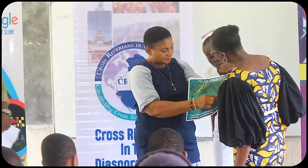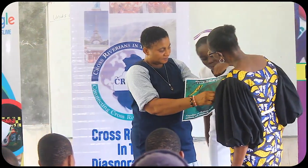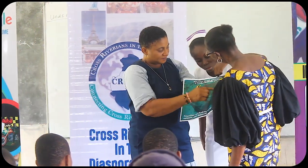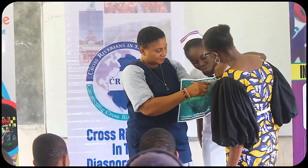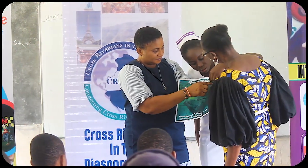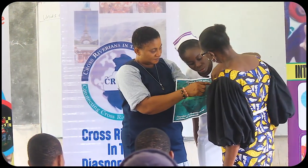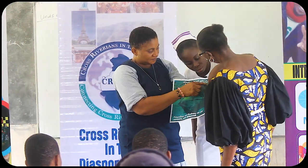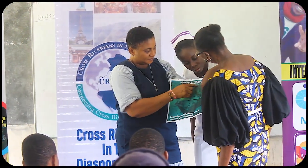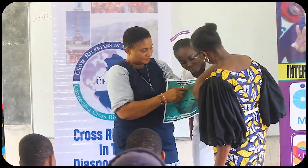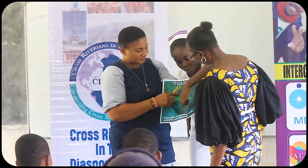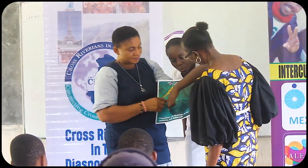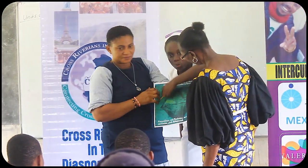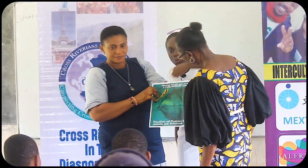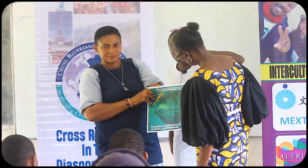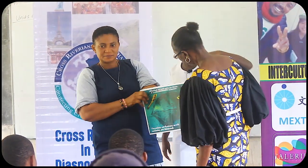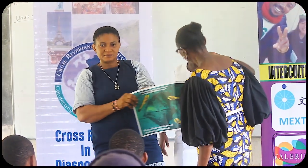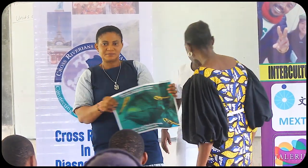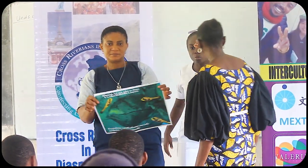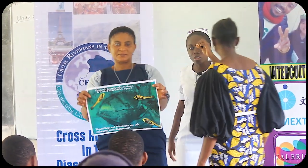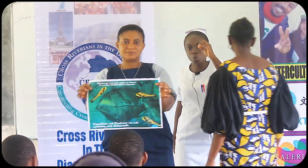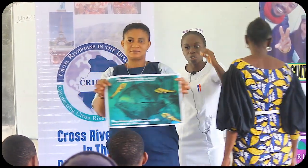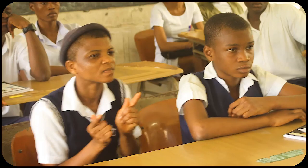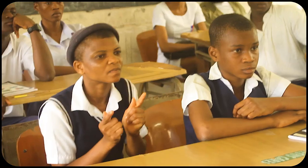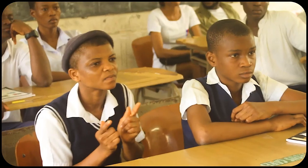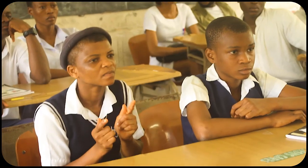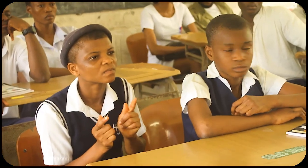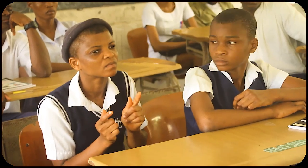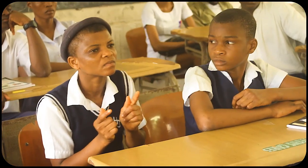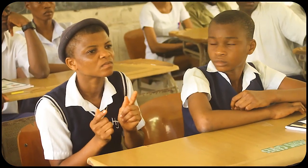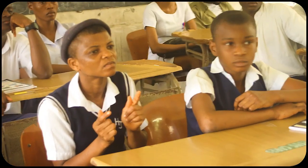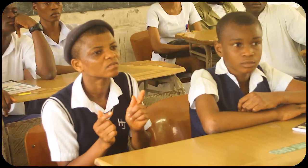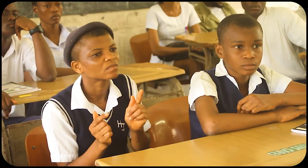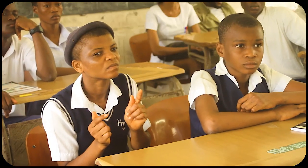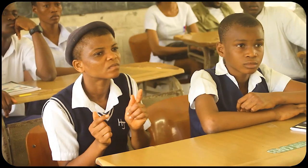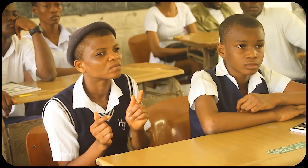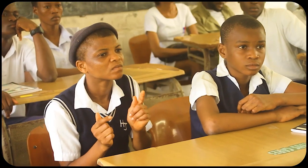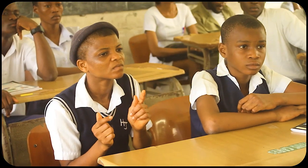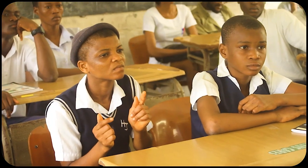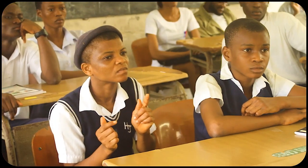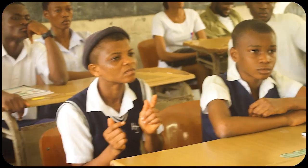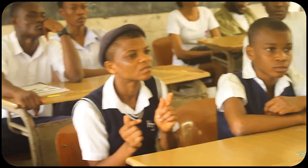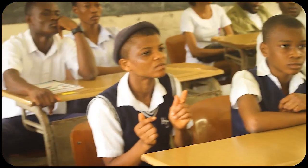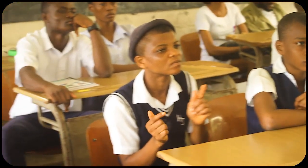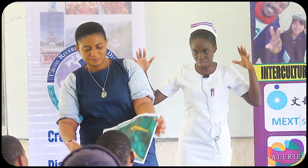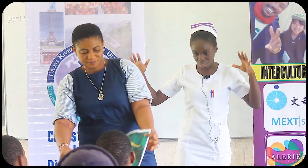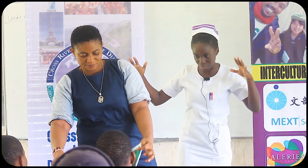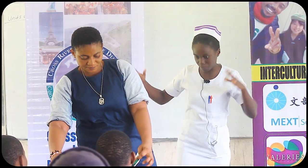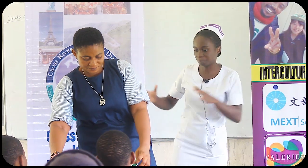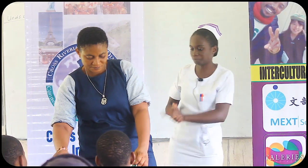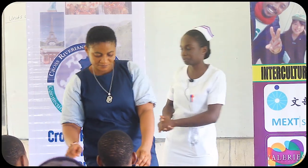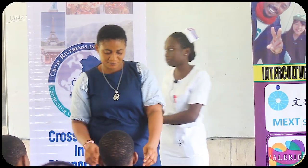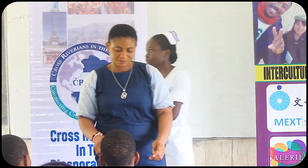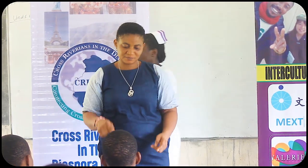They are long here. So when it comes in contact, it gets attached. It doesn't move